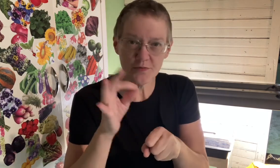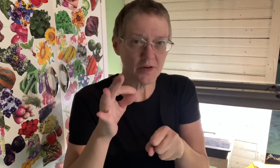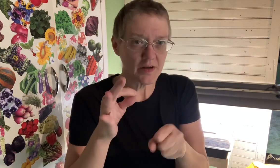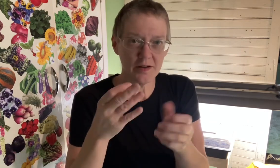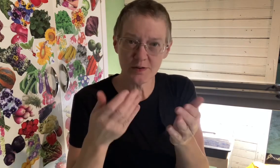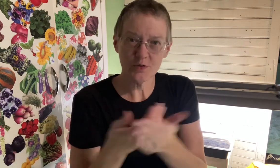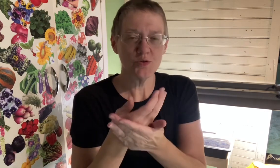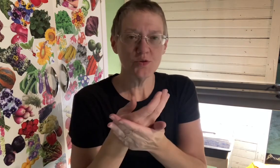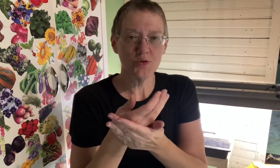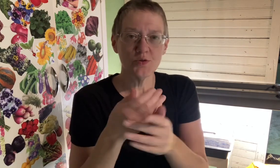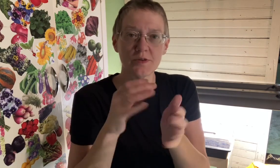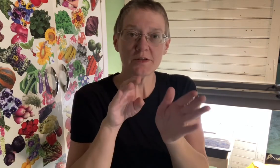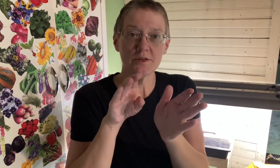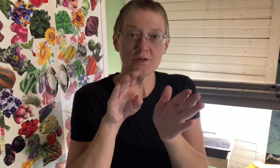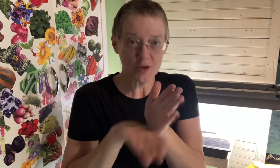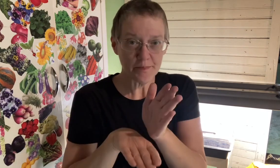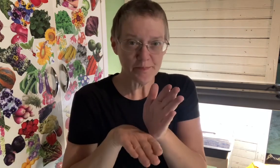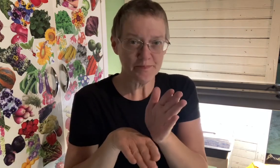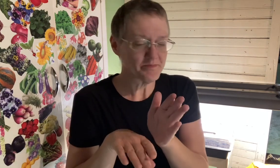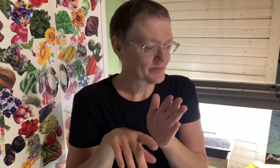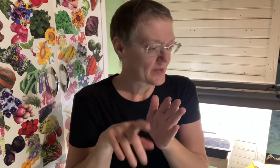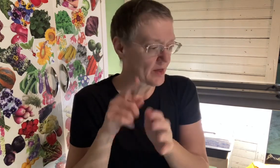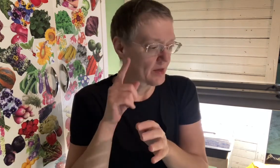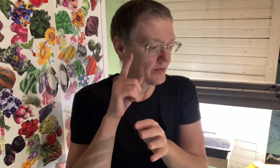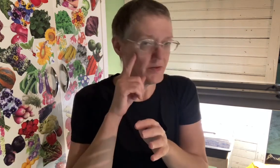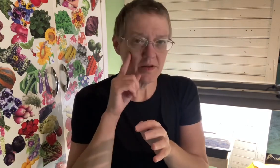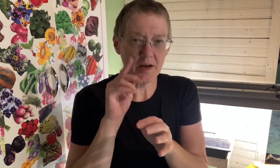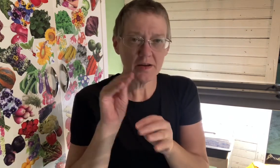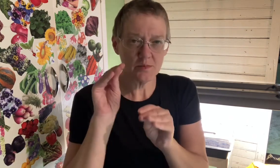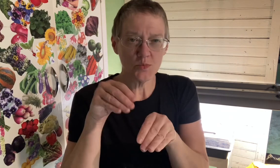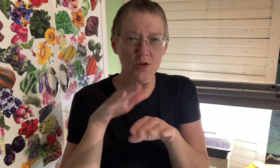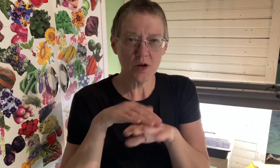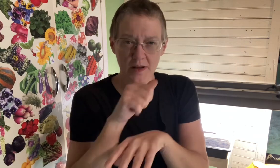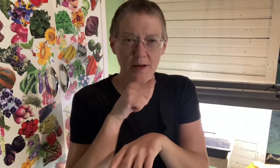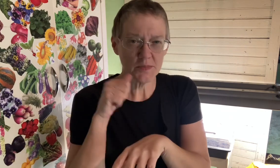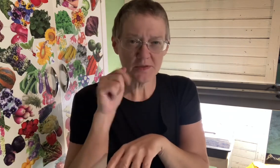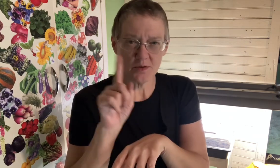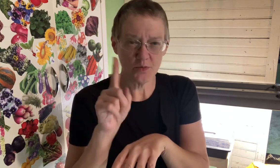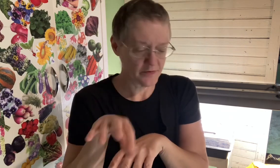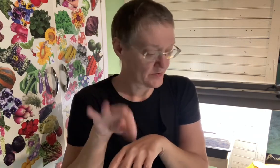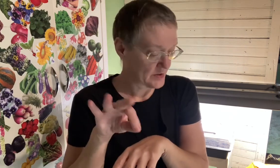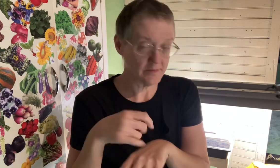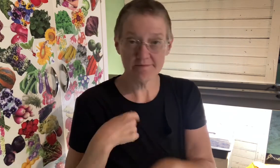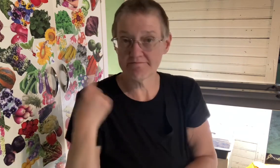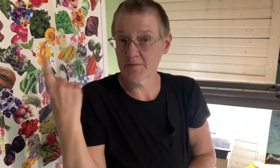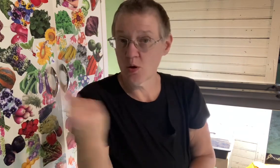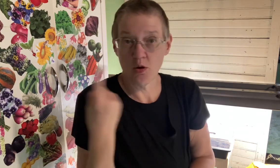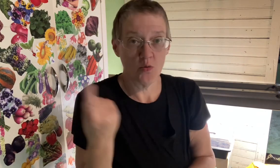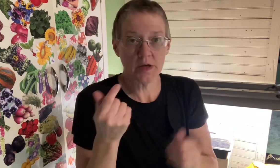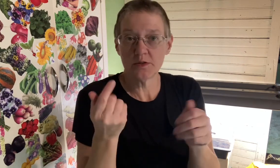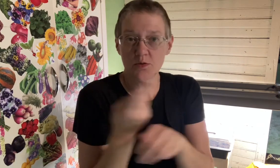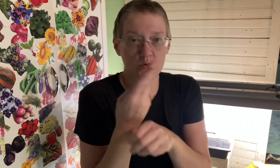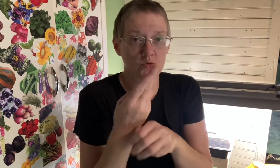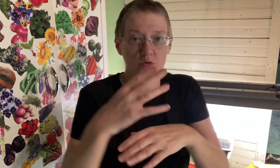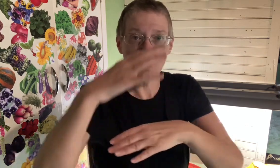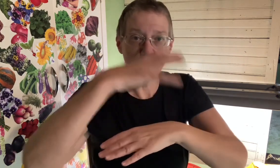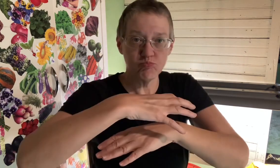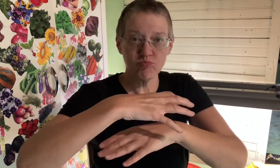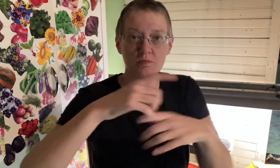and it was really hard to find new ones that were cheap, but I think I have a link for that on Amazon. And I